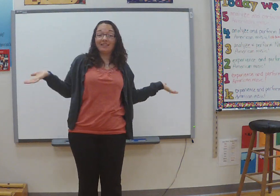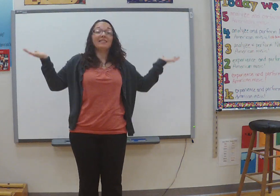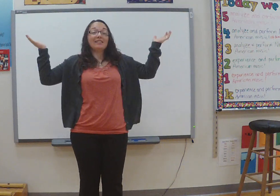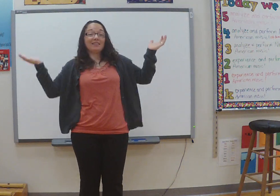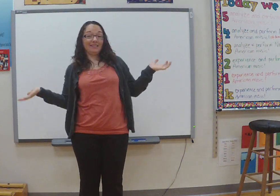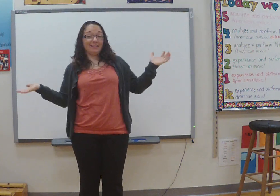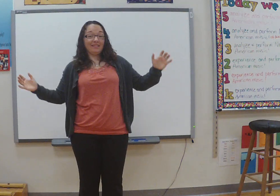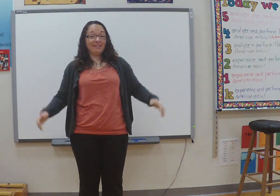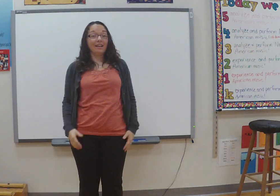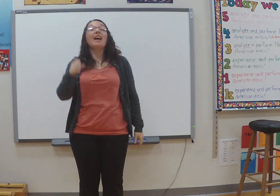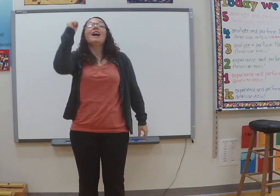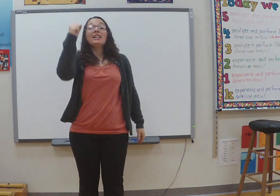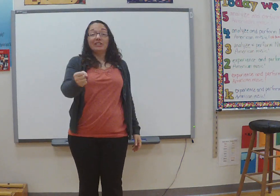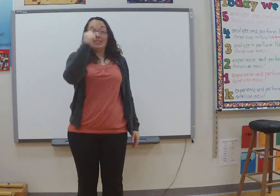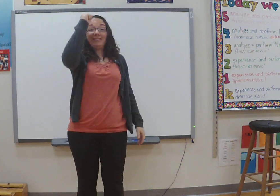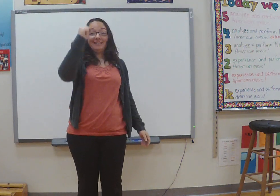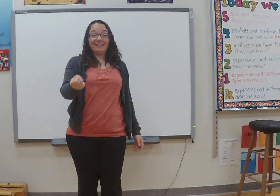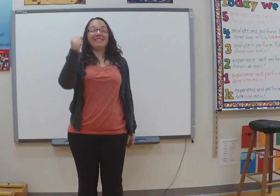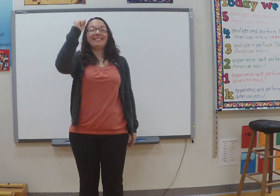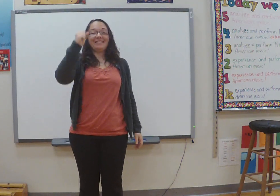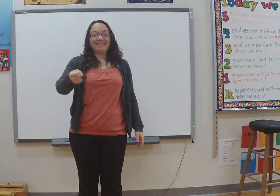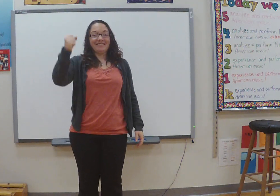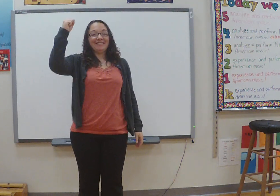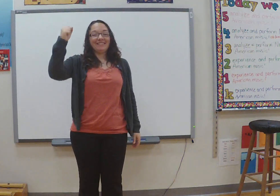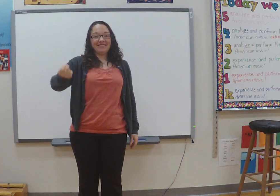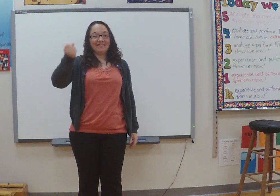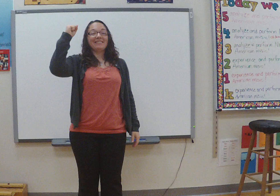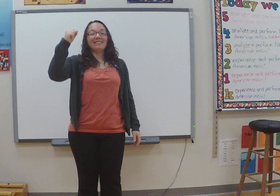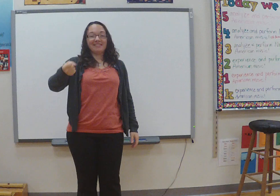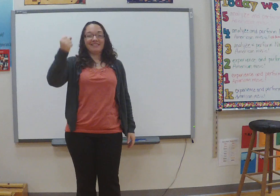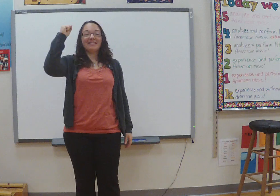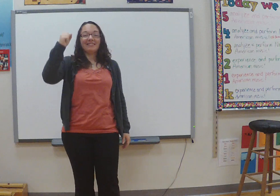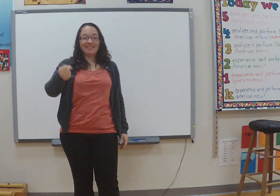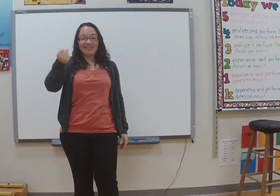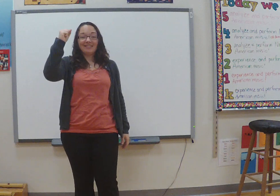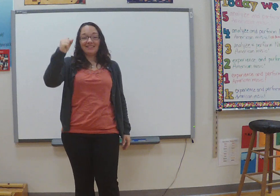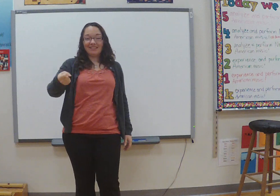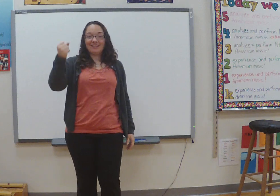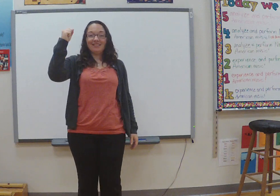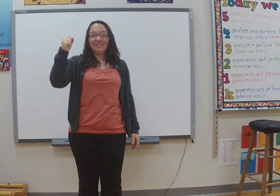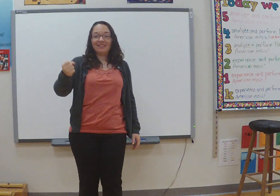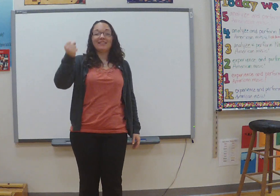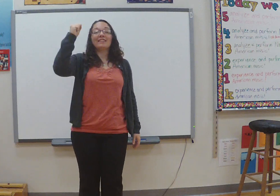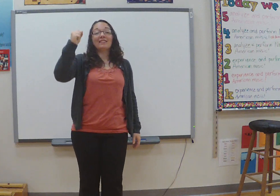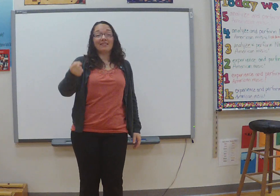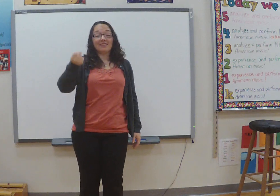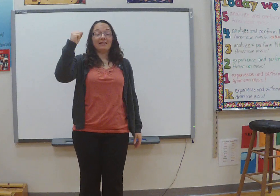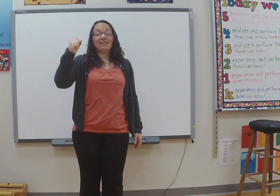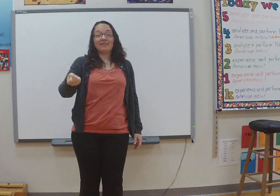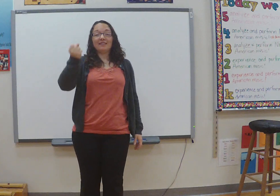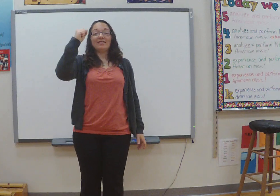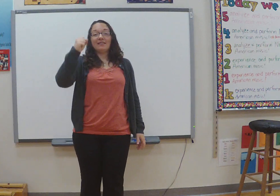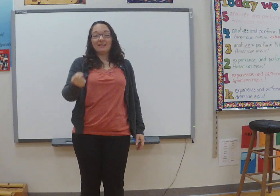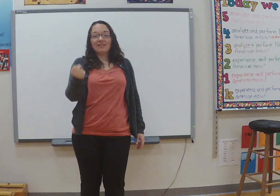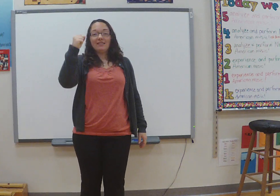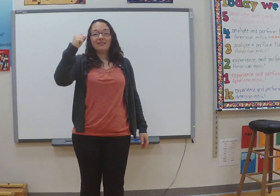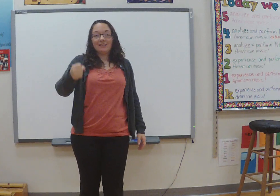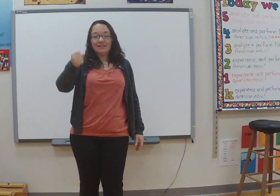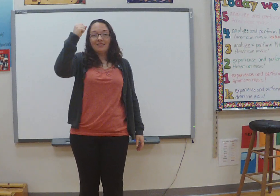off tonight Jingle bells, jingle bells Jingle all the way O'er what fun Is to ride